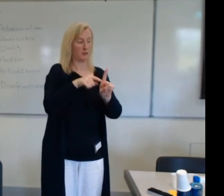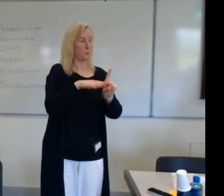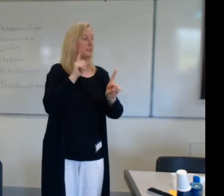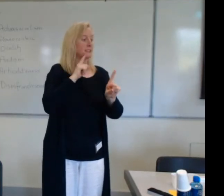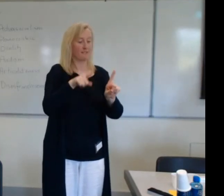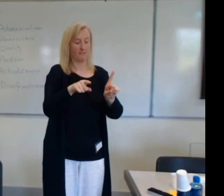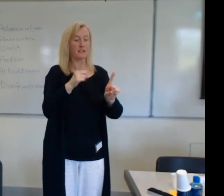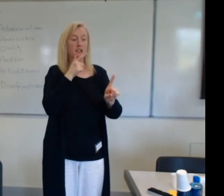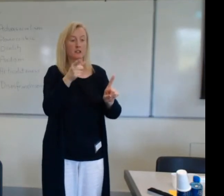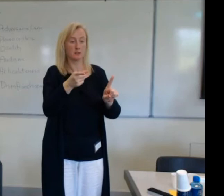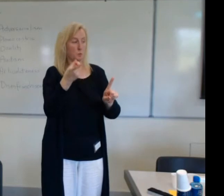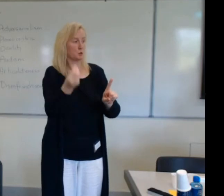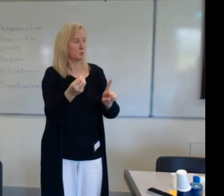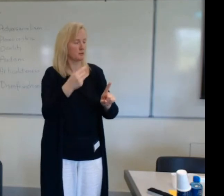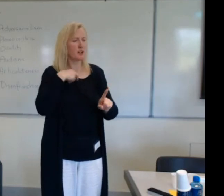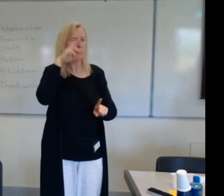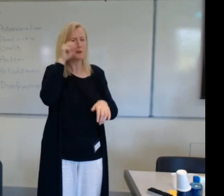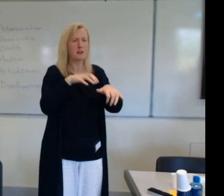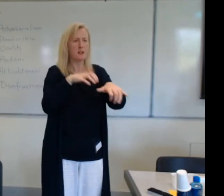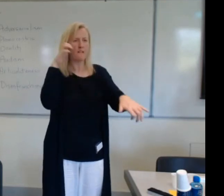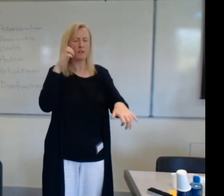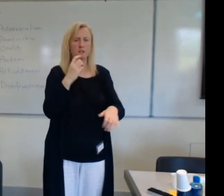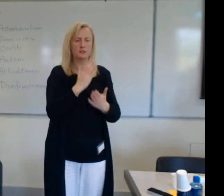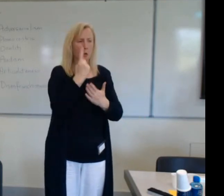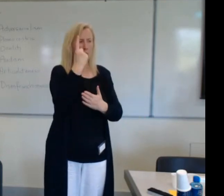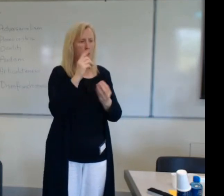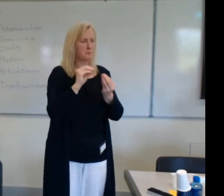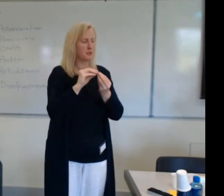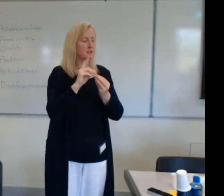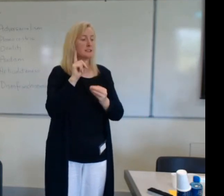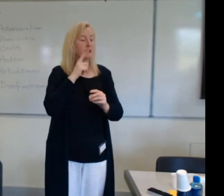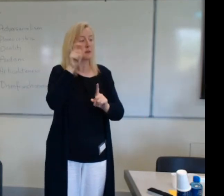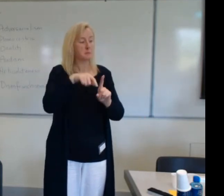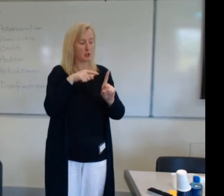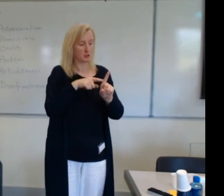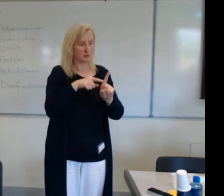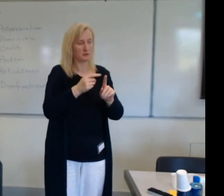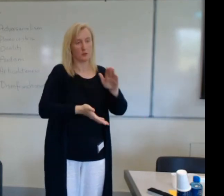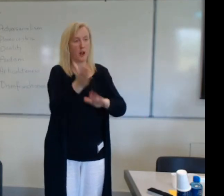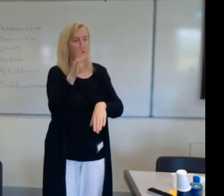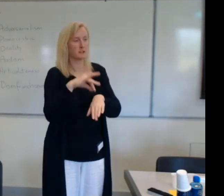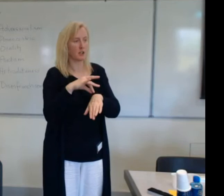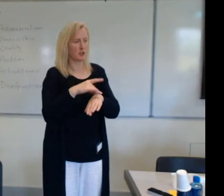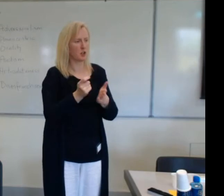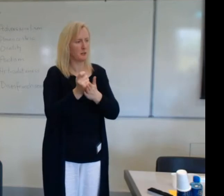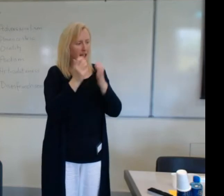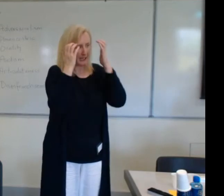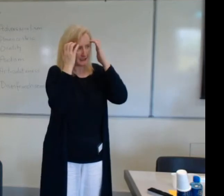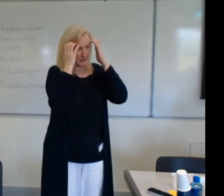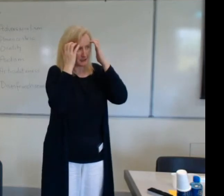happens? Like, I remember being at a conference and somebody talked about a deaf person going to the doctor complaining of headaches, and they